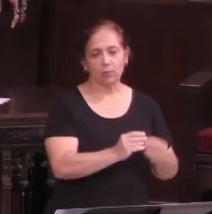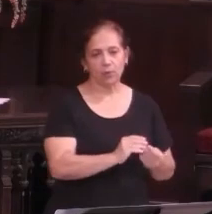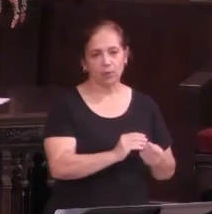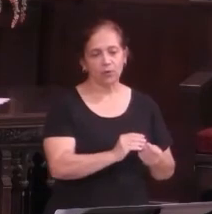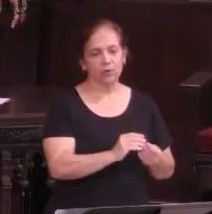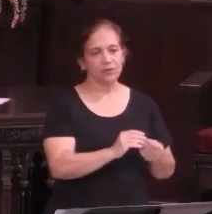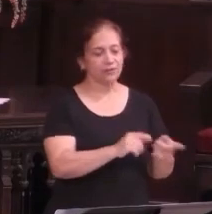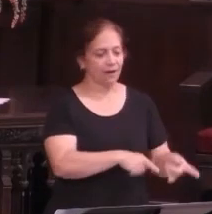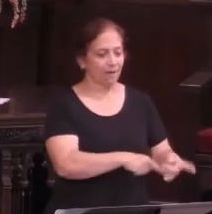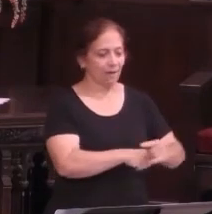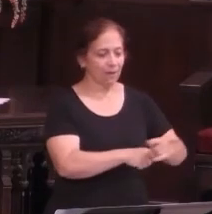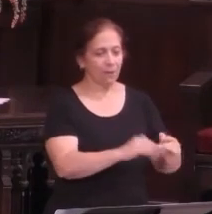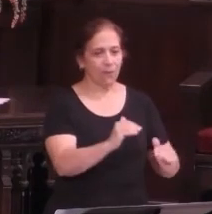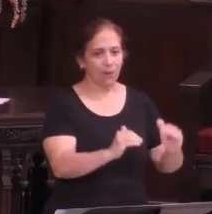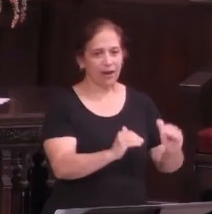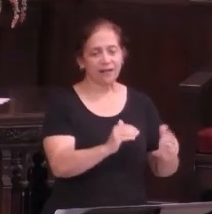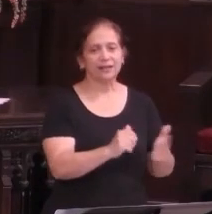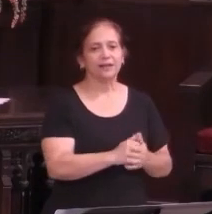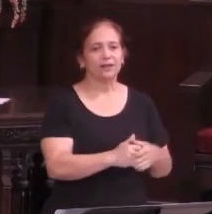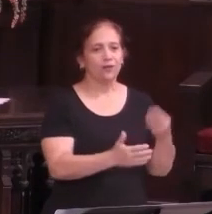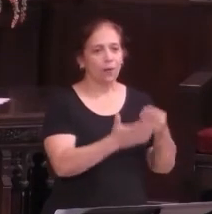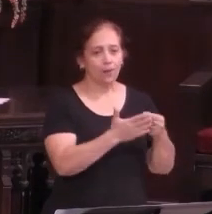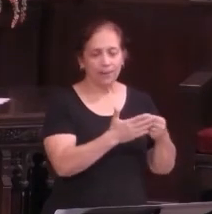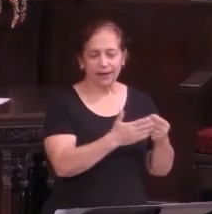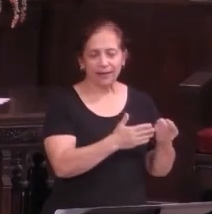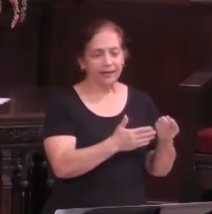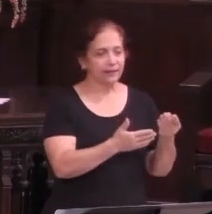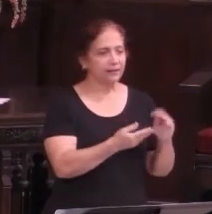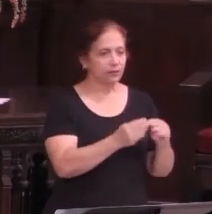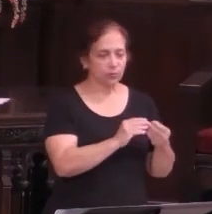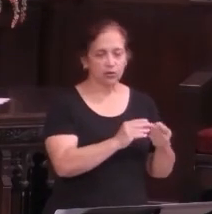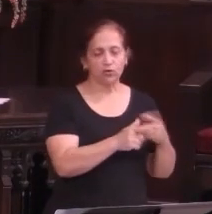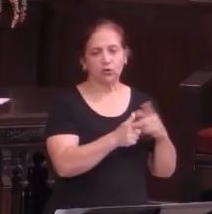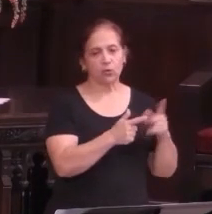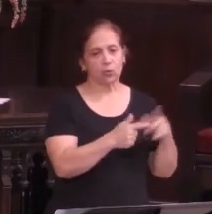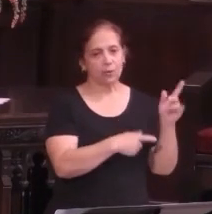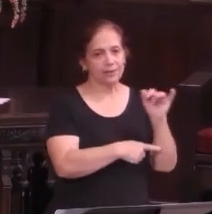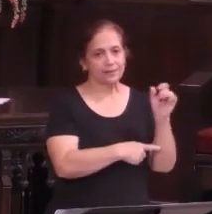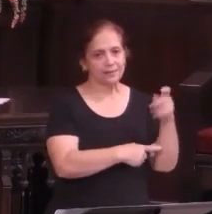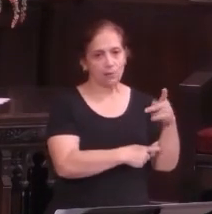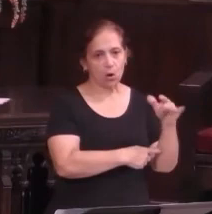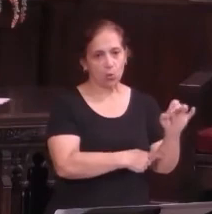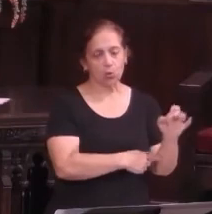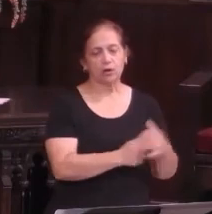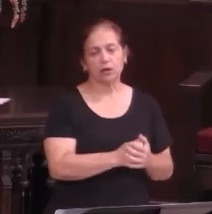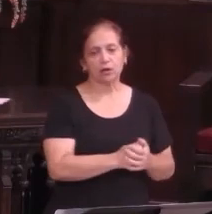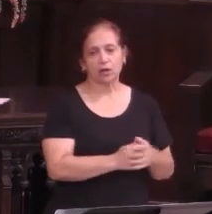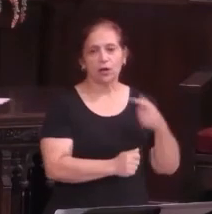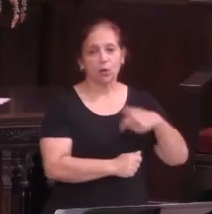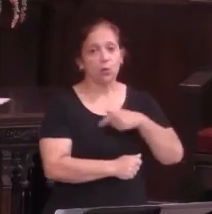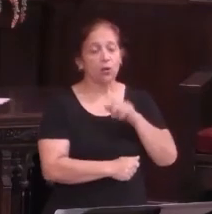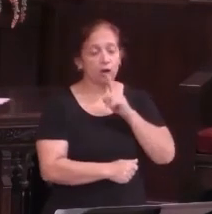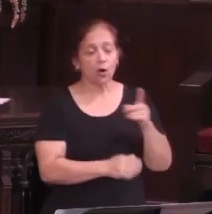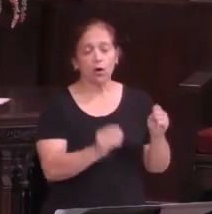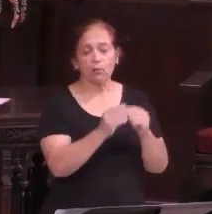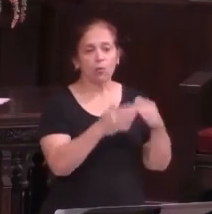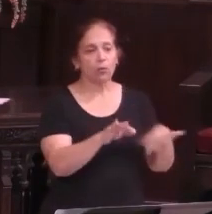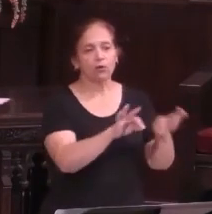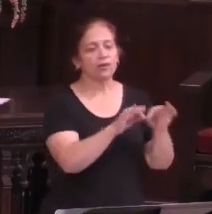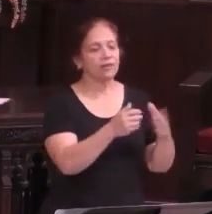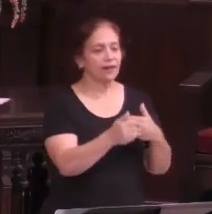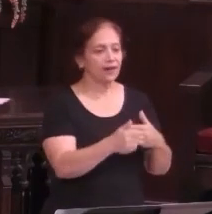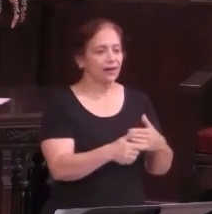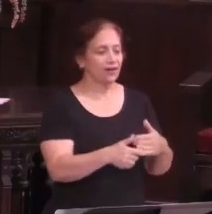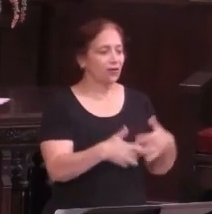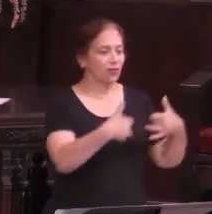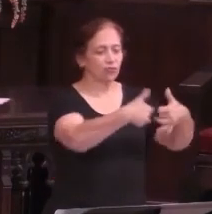our scales, in our bank accounts, or our zip codes. We are more than our medals and